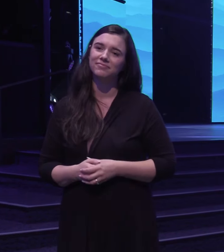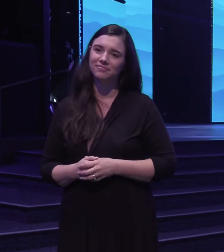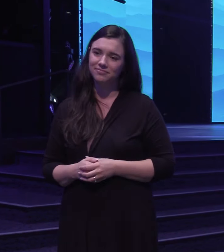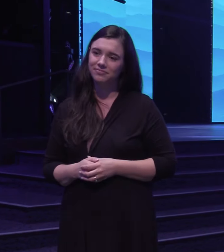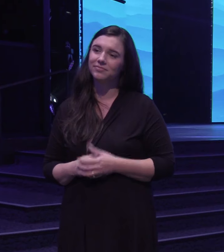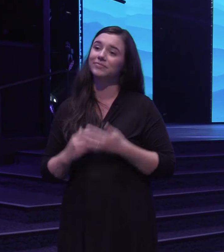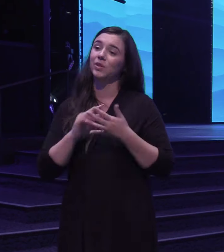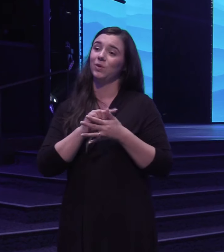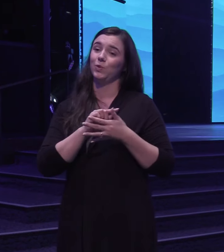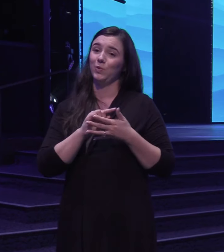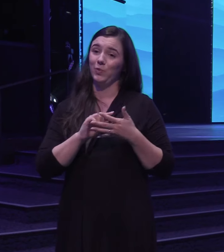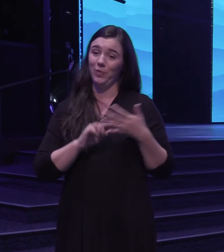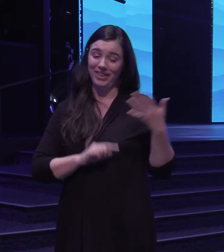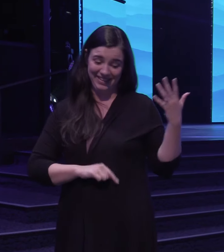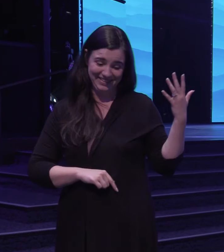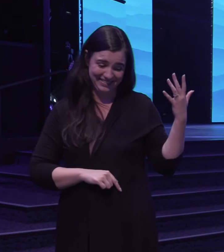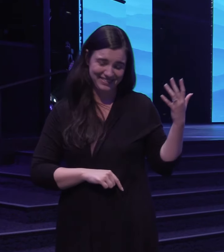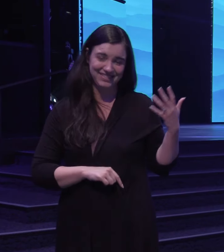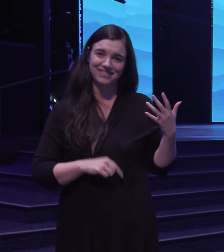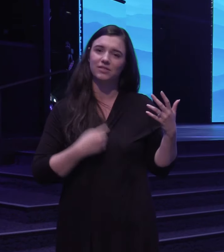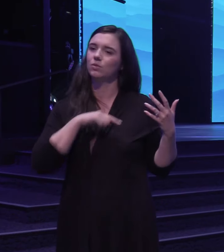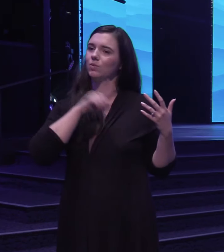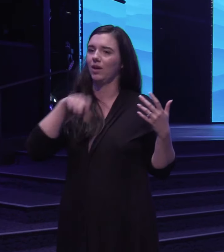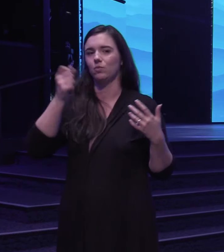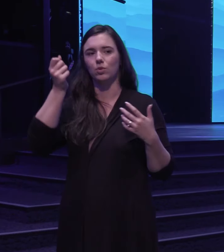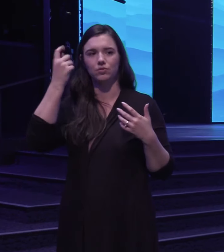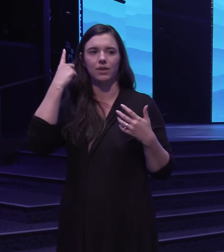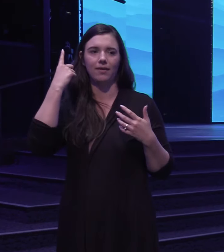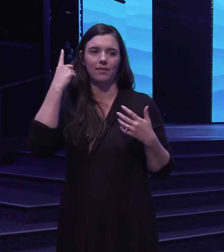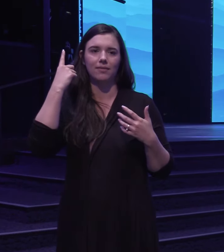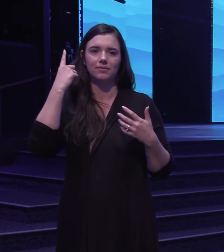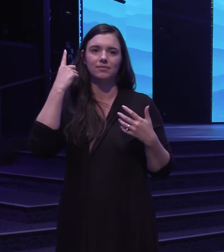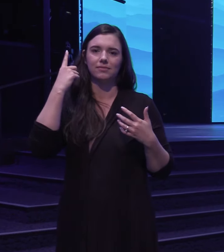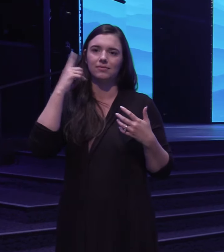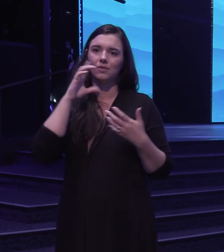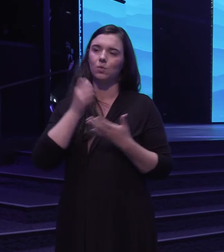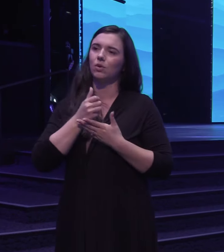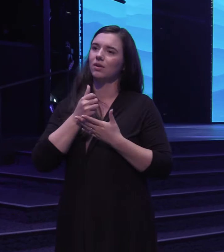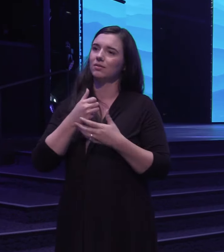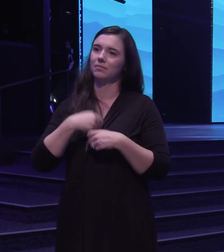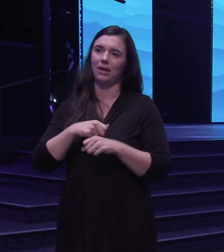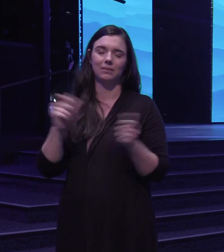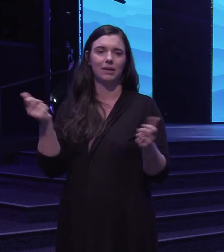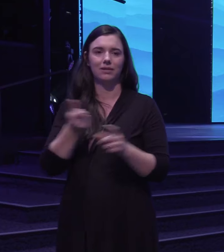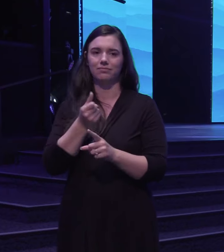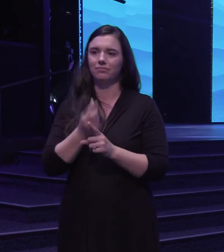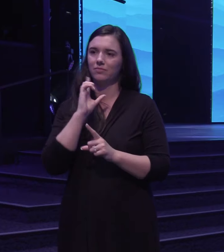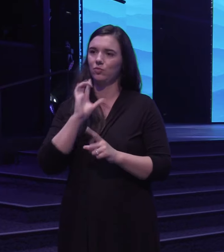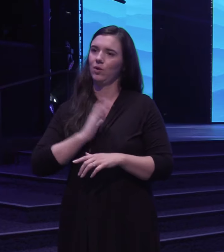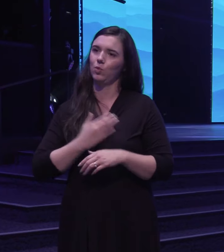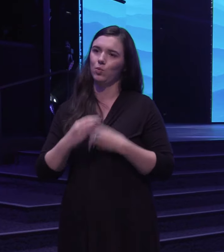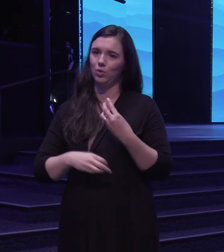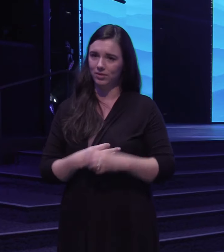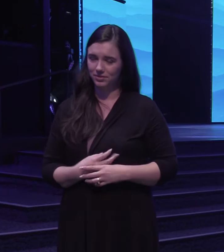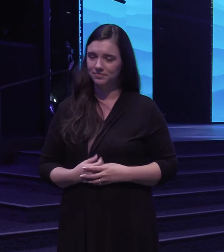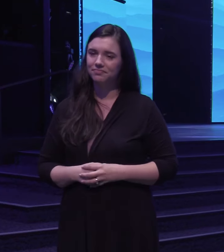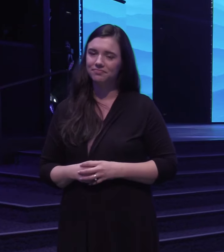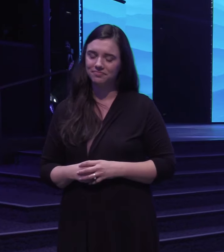These are things that we have to understand, and it will make all the difference in the world. You